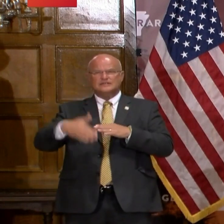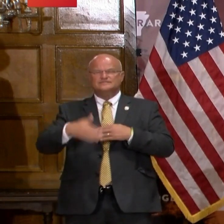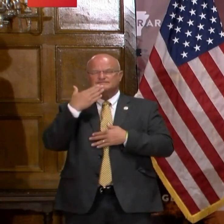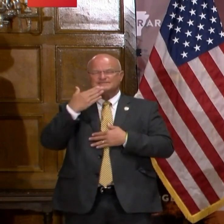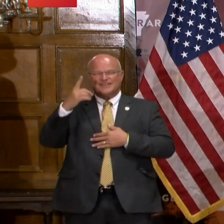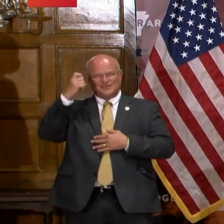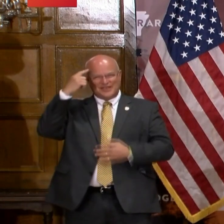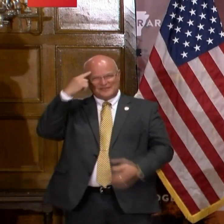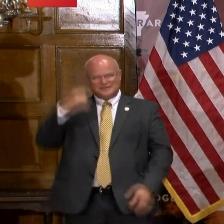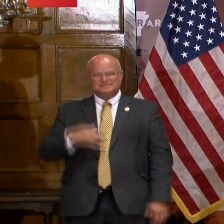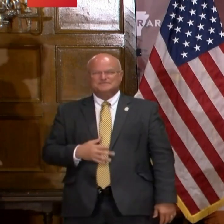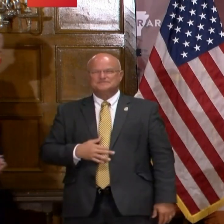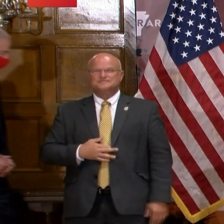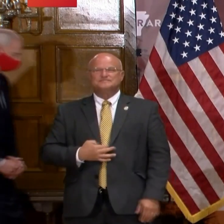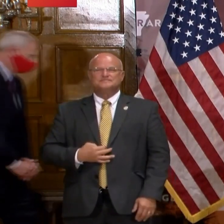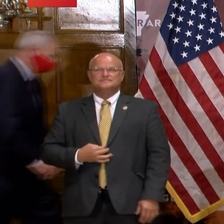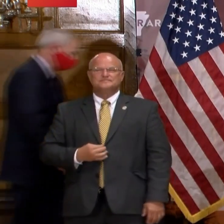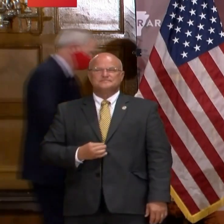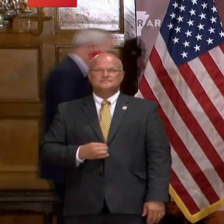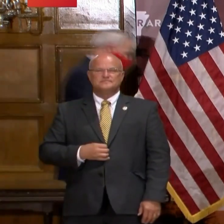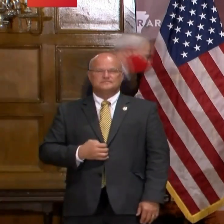you, Governor.